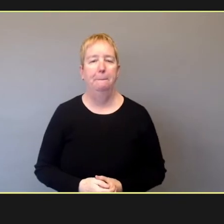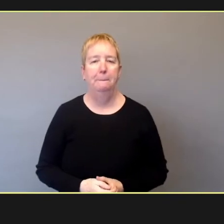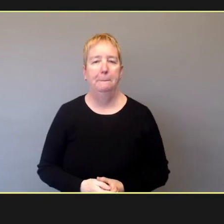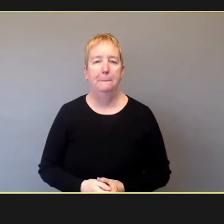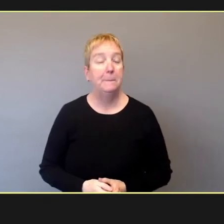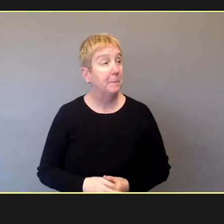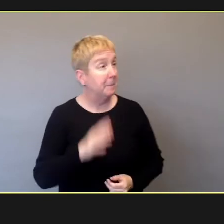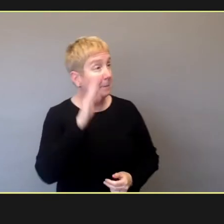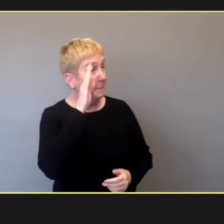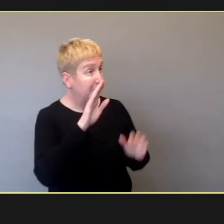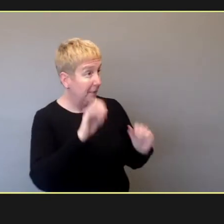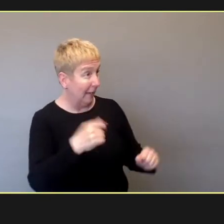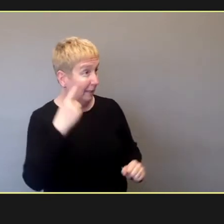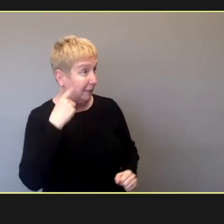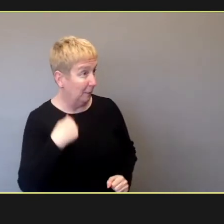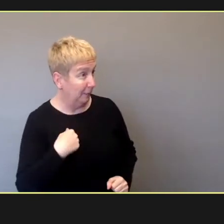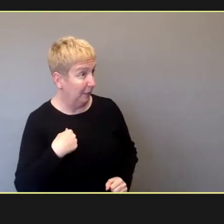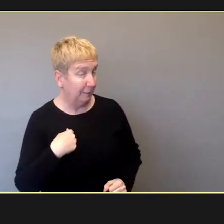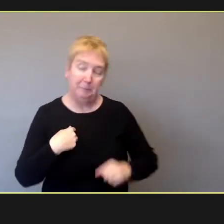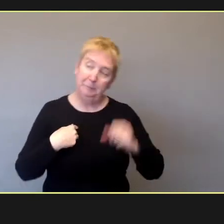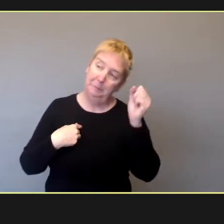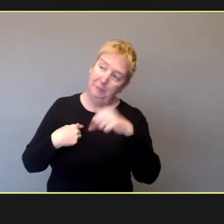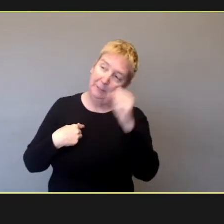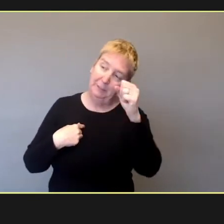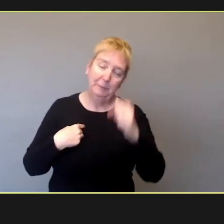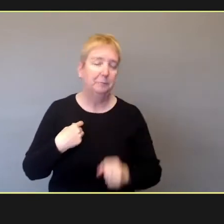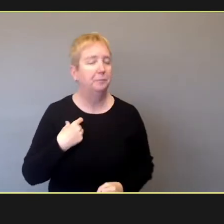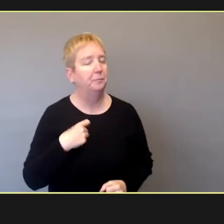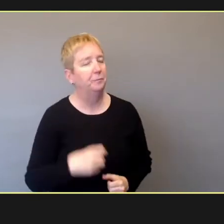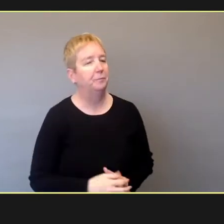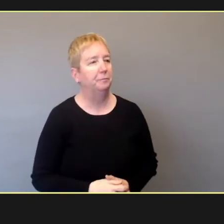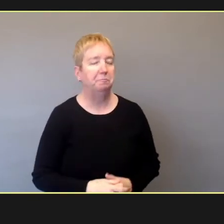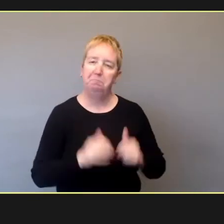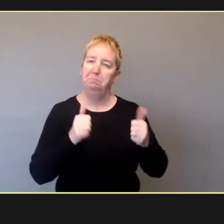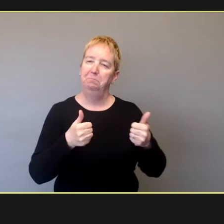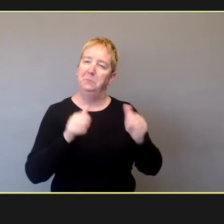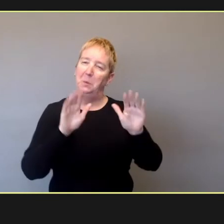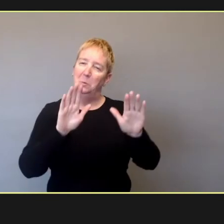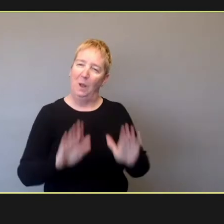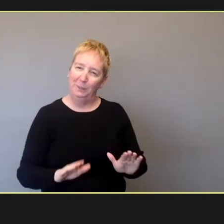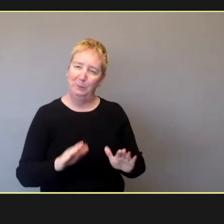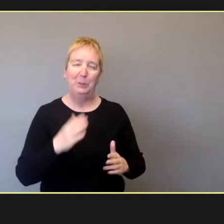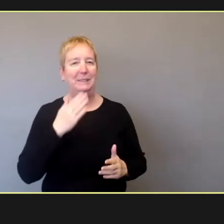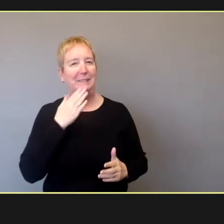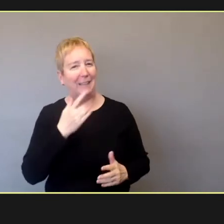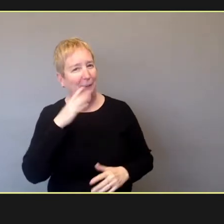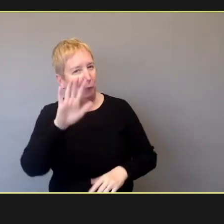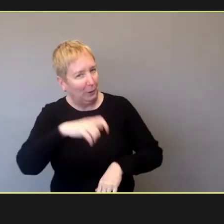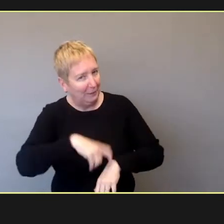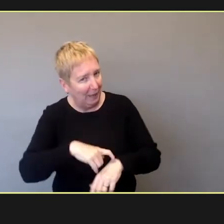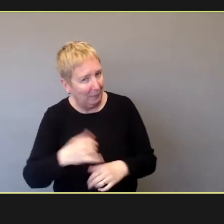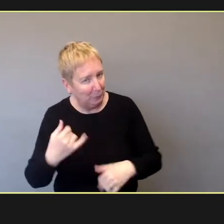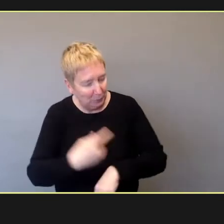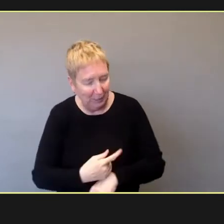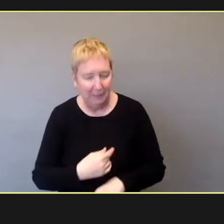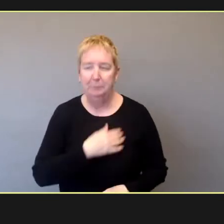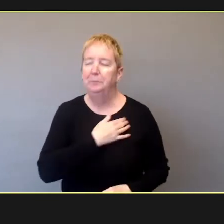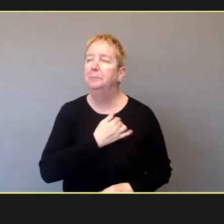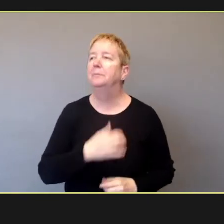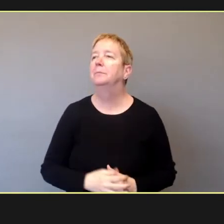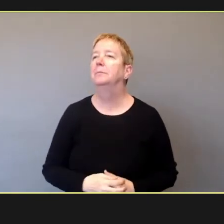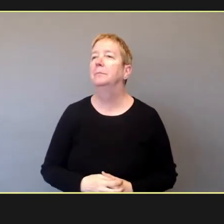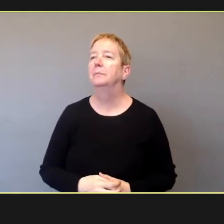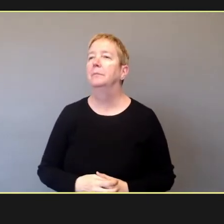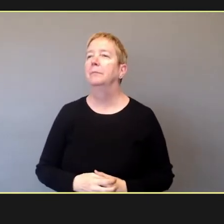Hello, can you all hear me? We can hear you. Yes. Okay, wonderful. Thank you so much for taking the time today. So my questions are